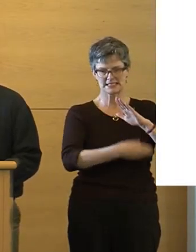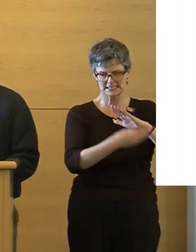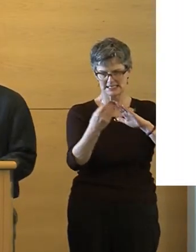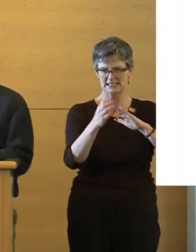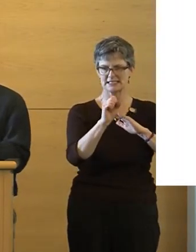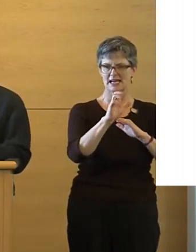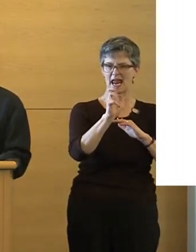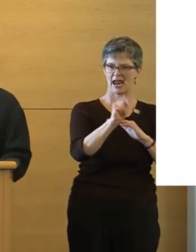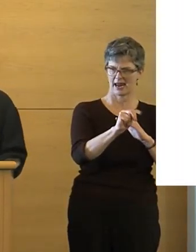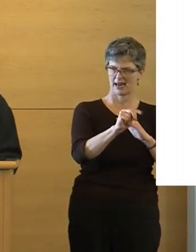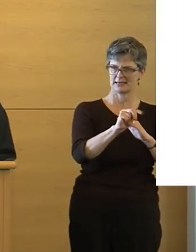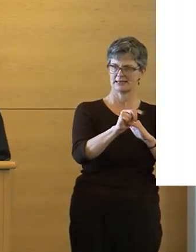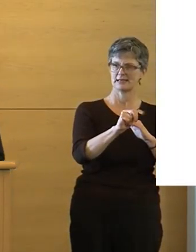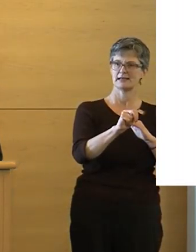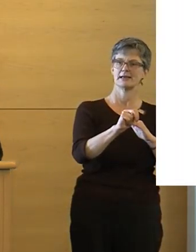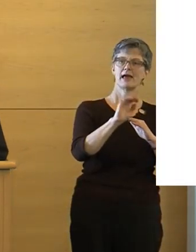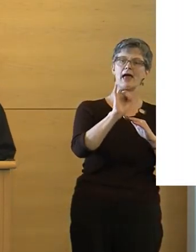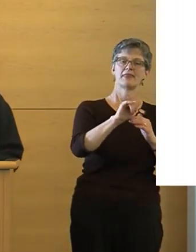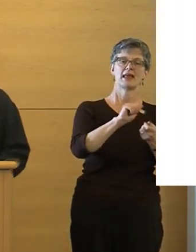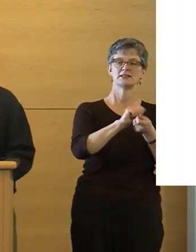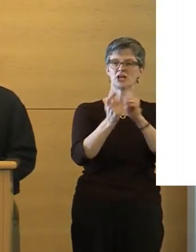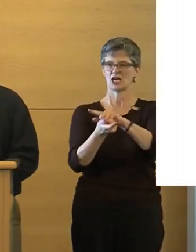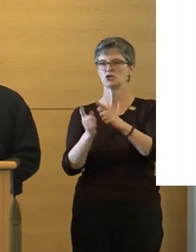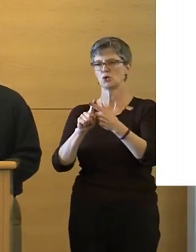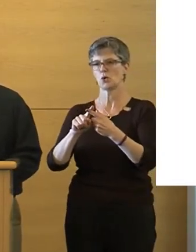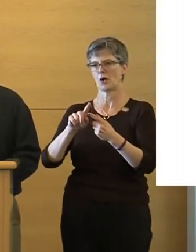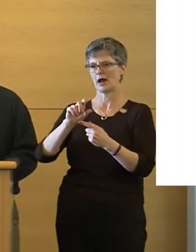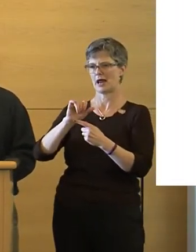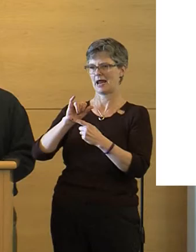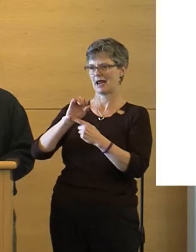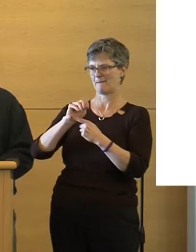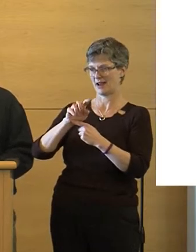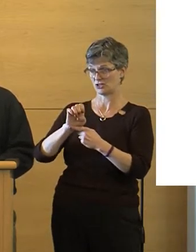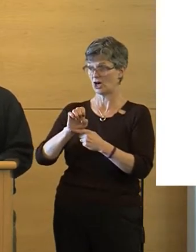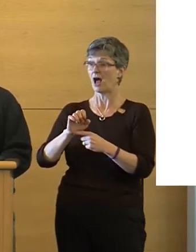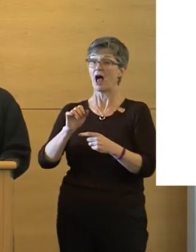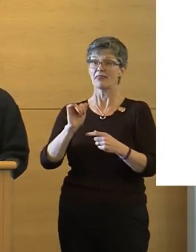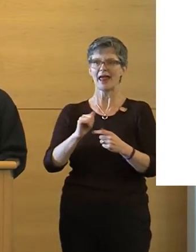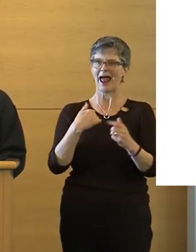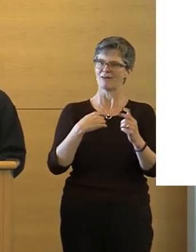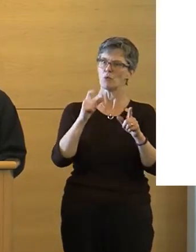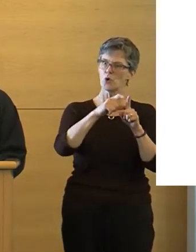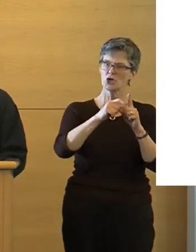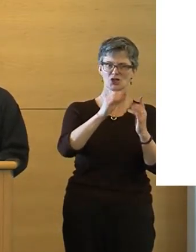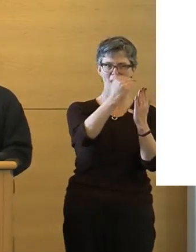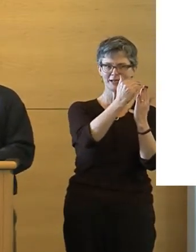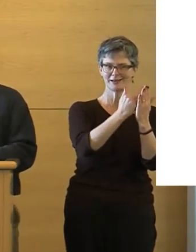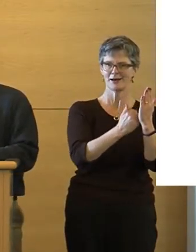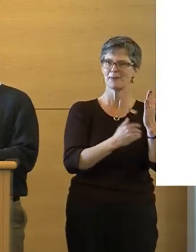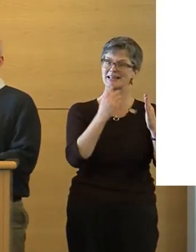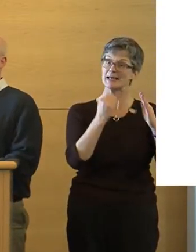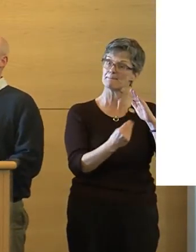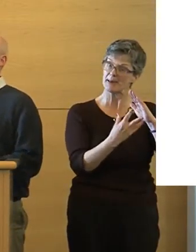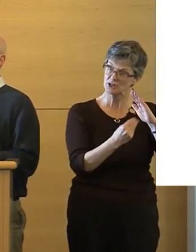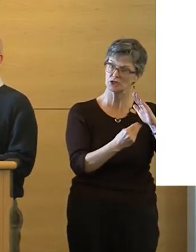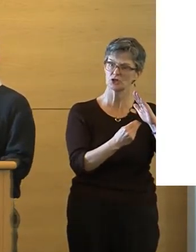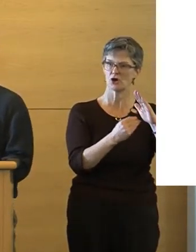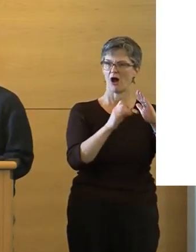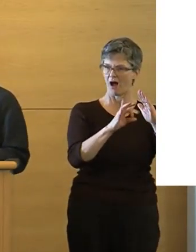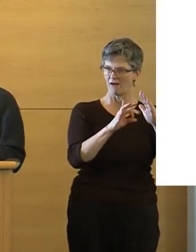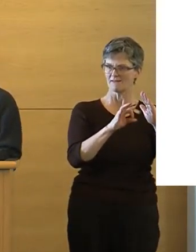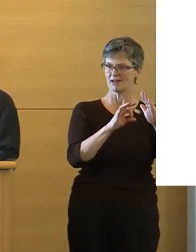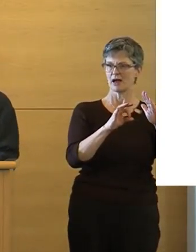types. The first is just an image where somebody has scanned a document in